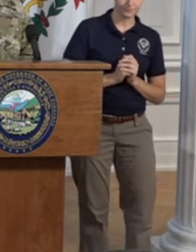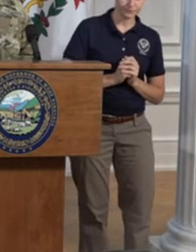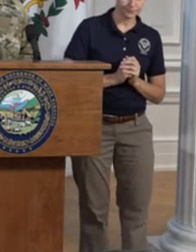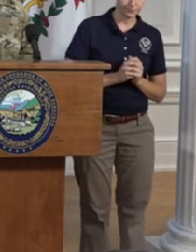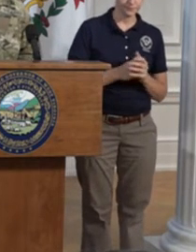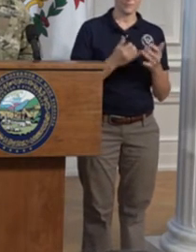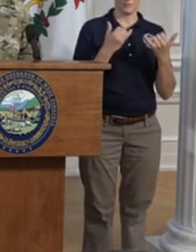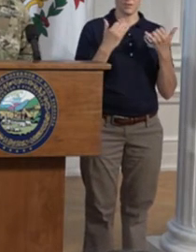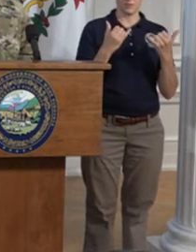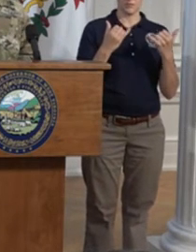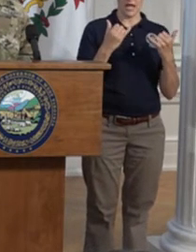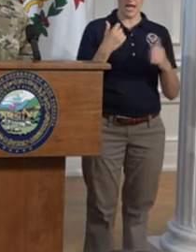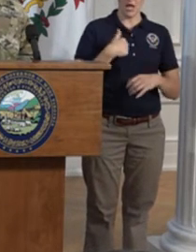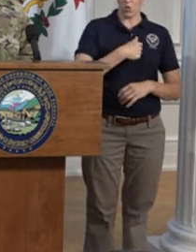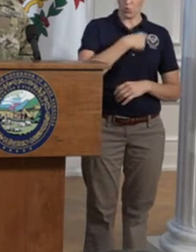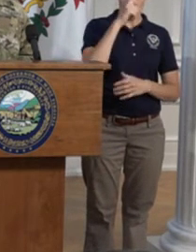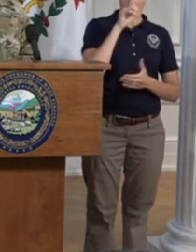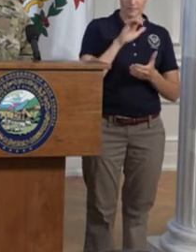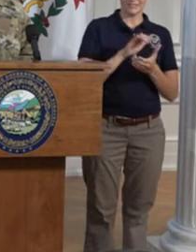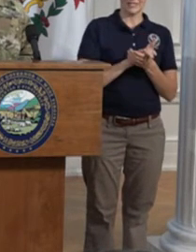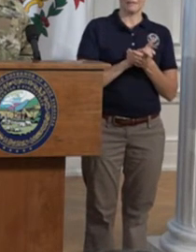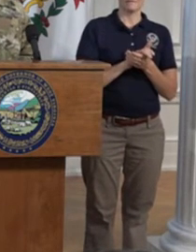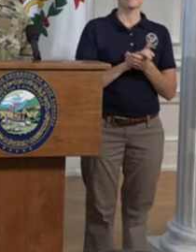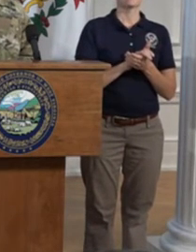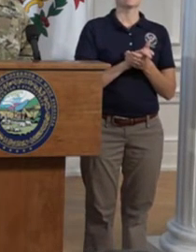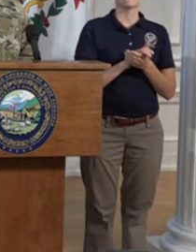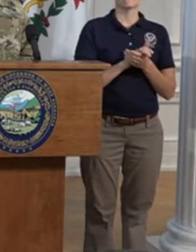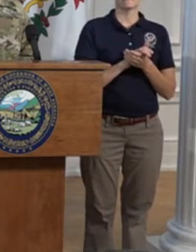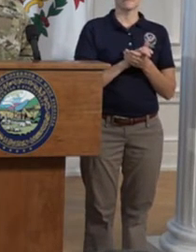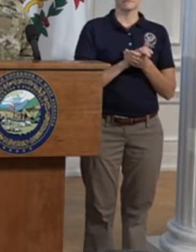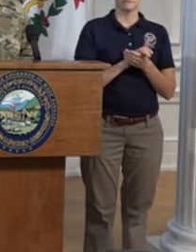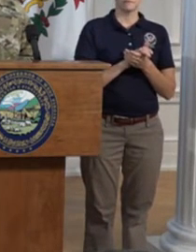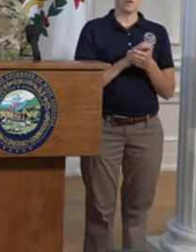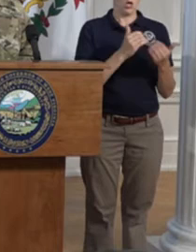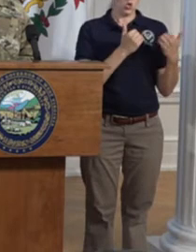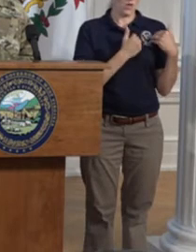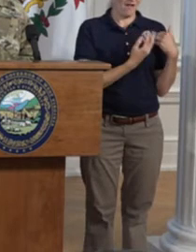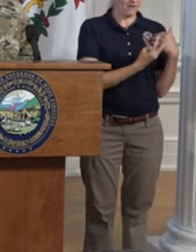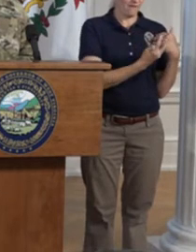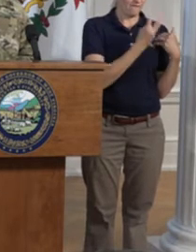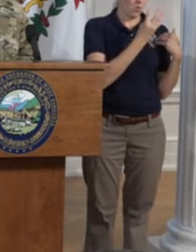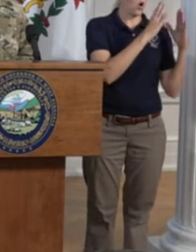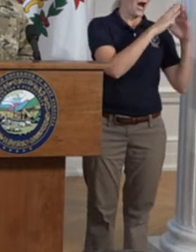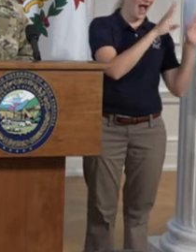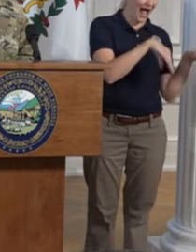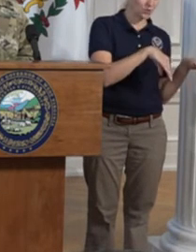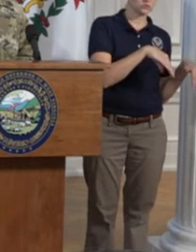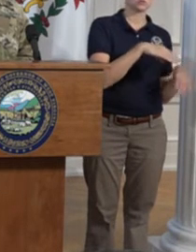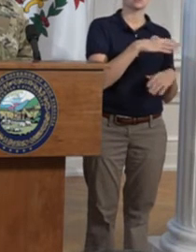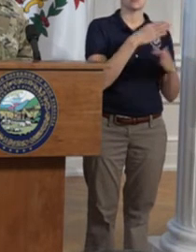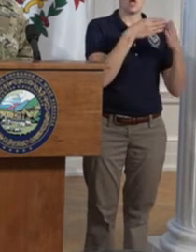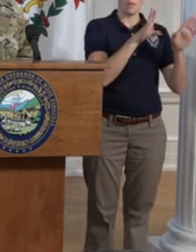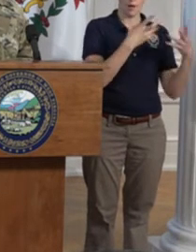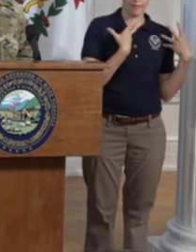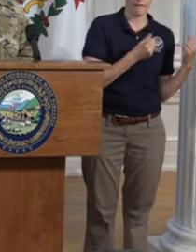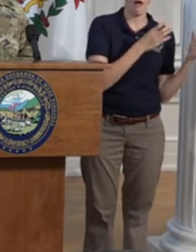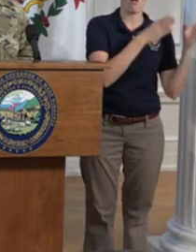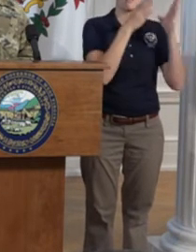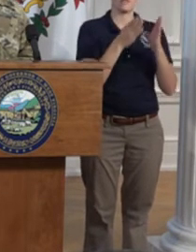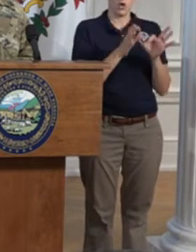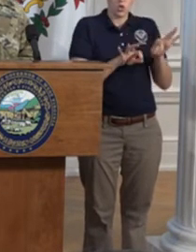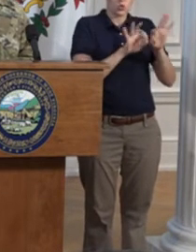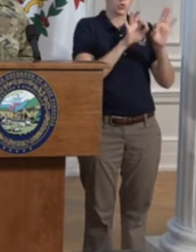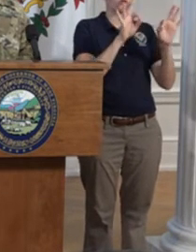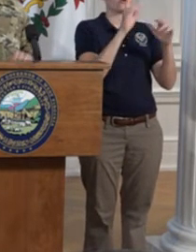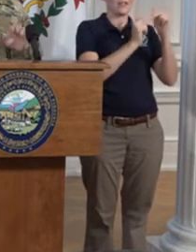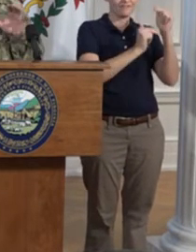our assessment to the governor is that we are at the point in those 4 lines of effort, housing, public health, critical infrastructure, and